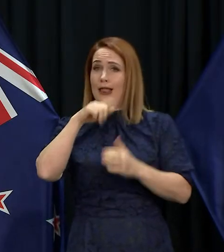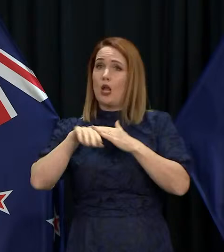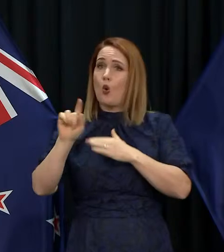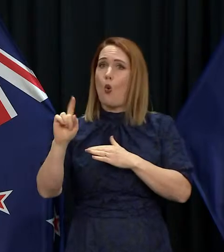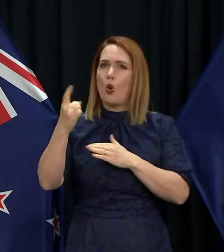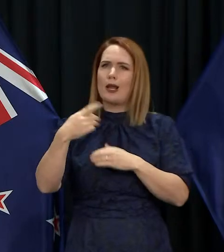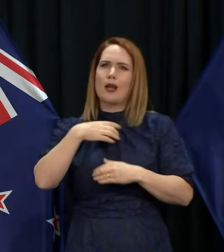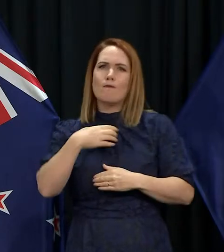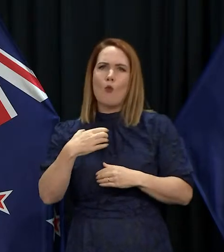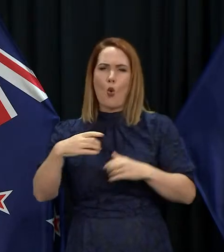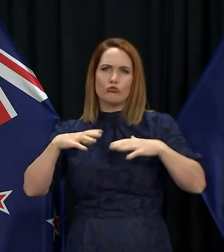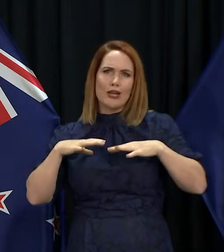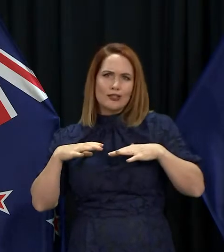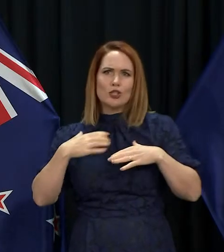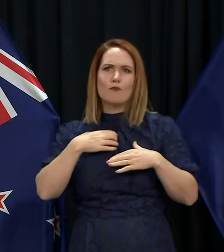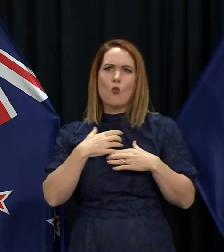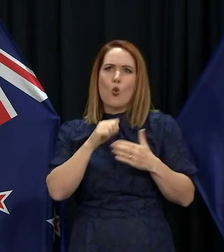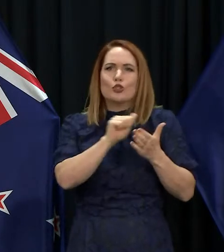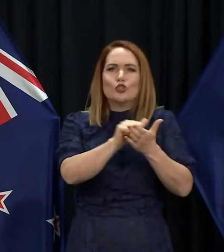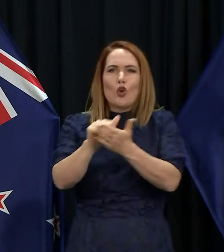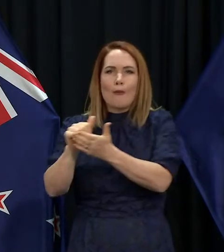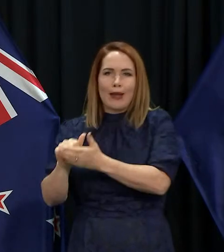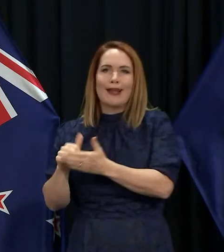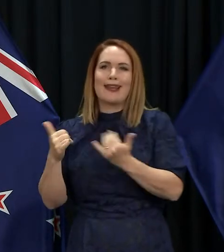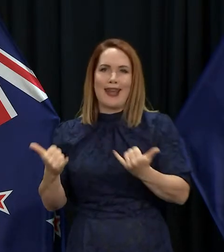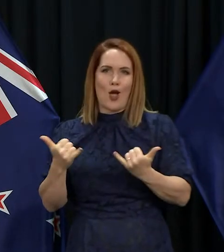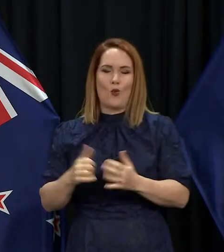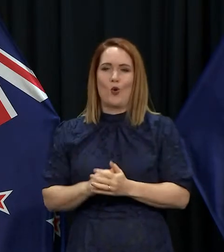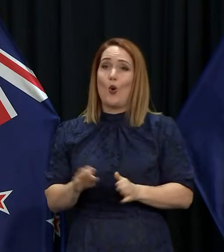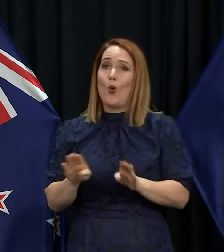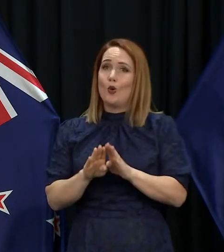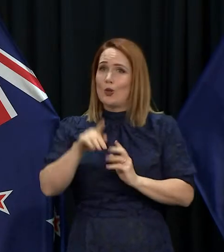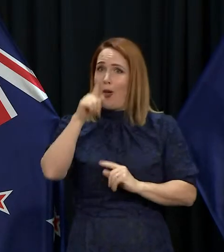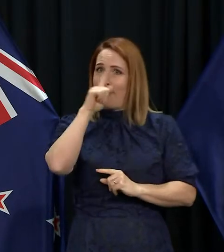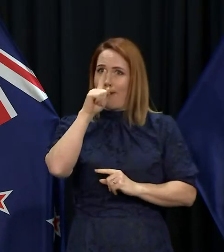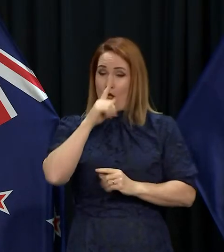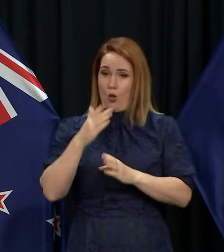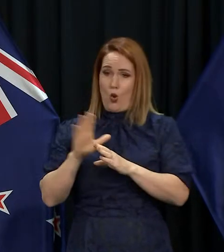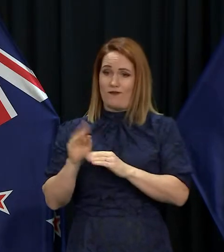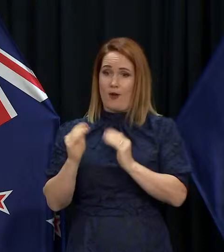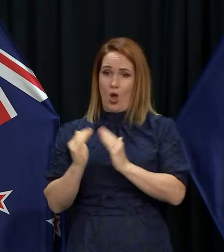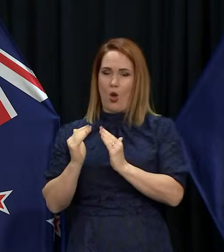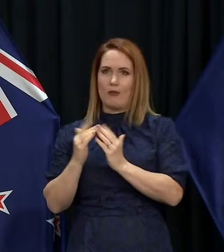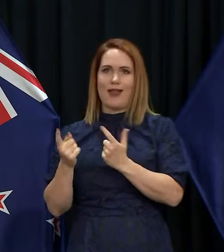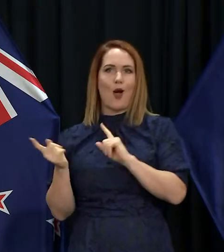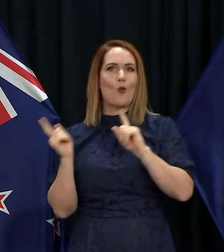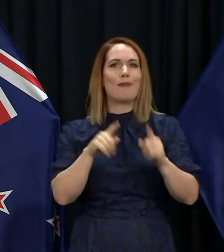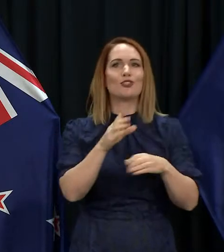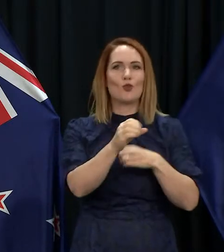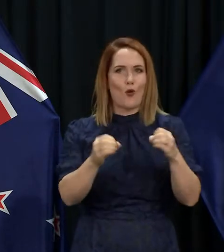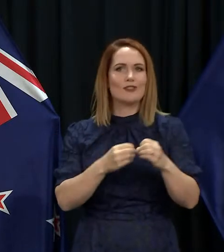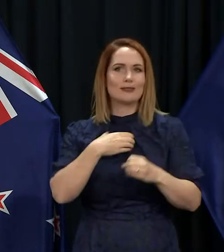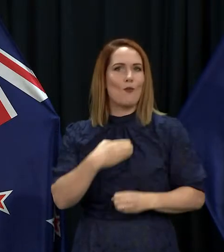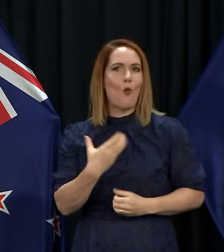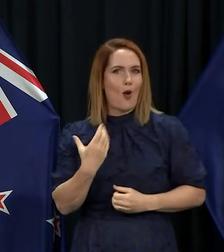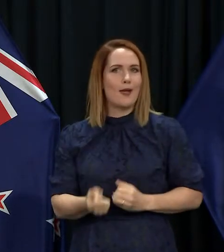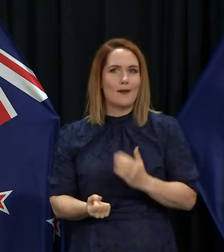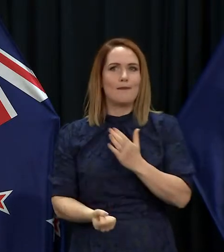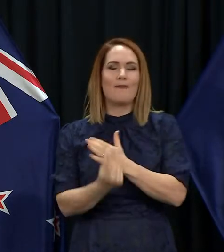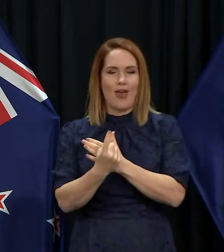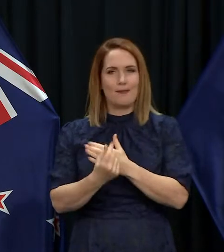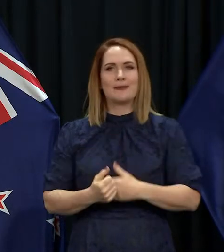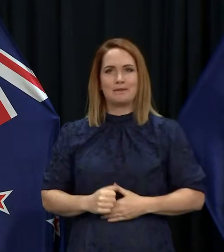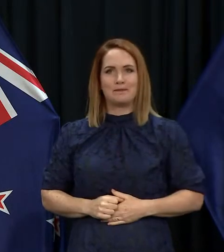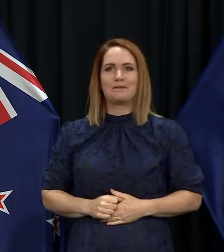Auckland, as well as an increase in the number of people returning to their places of work. During that time, too, of course, we've seen